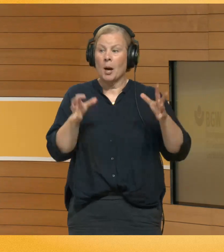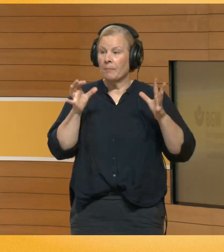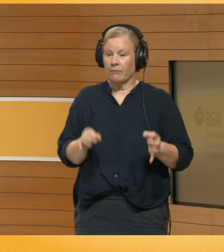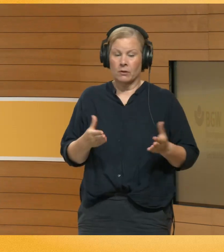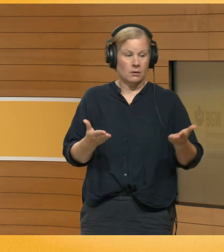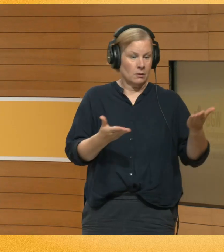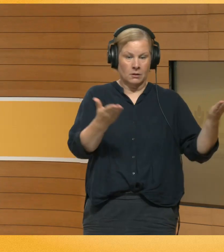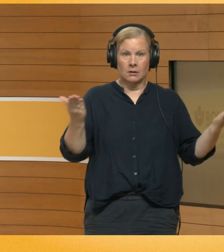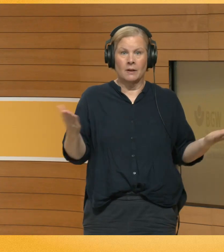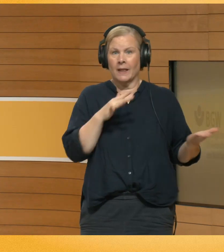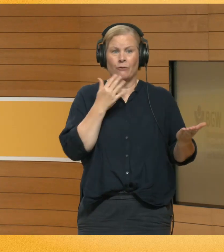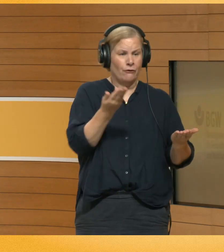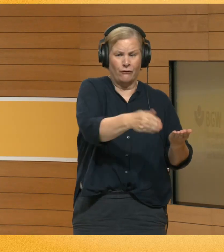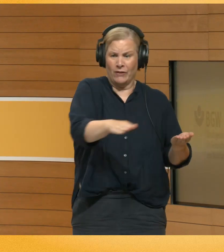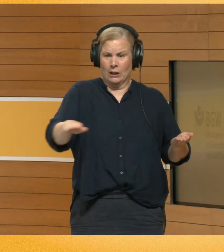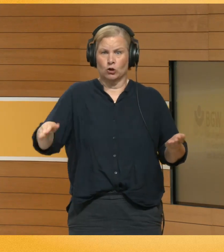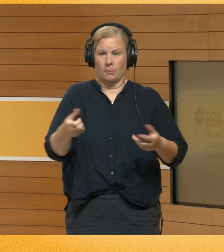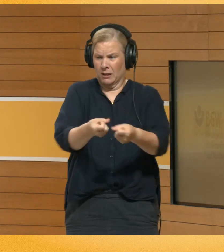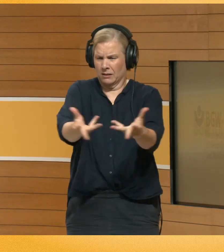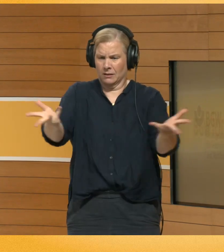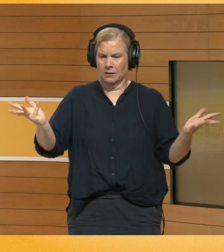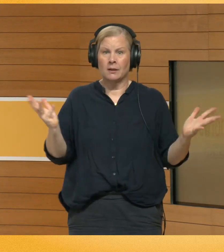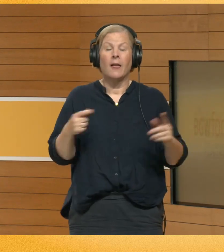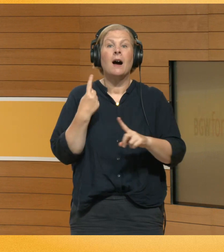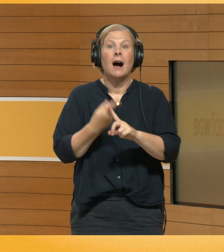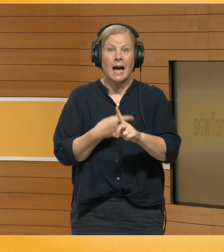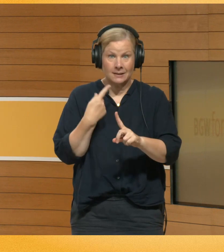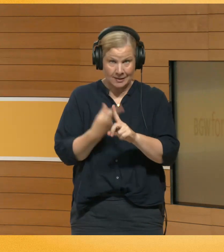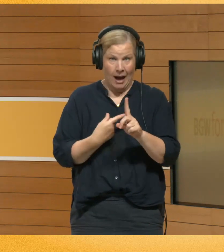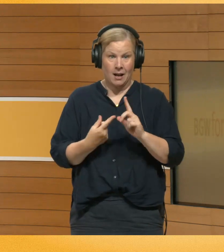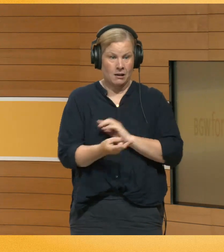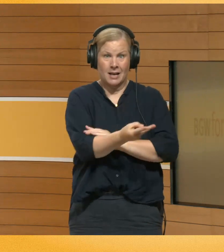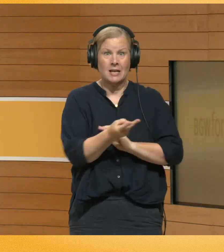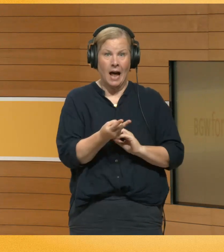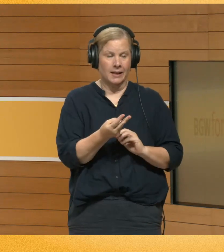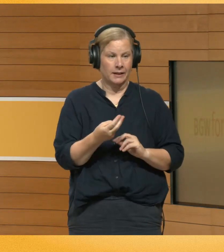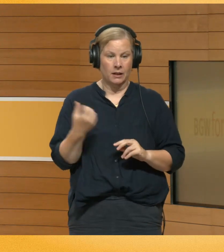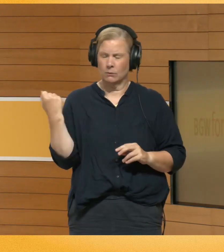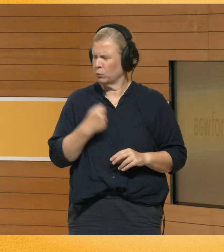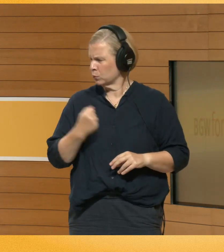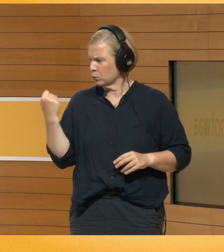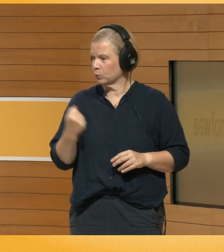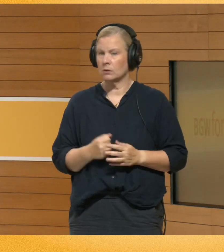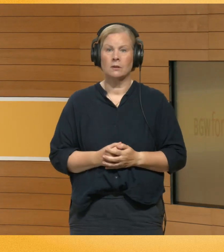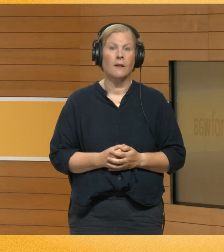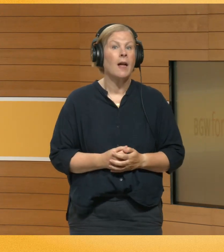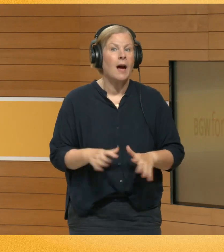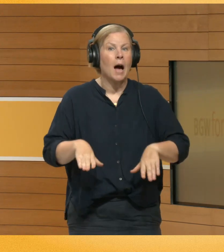amount of bodies that were coming in, unfortunately, but also at the beginning of the wave, most of these